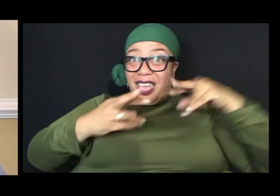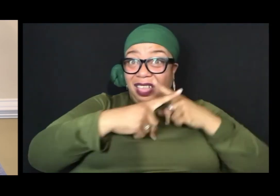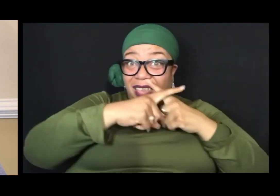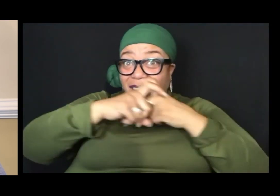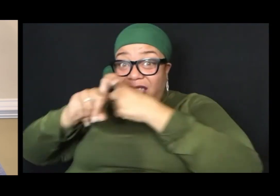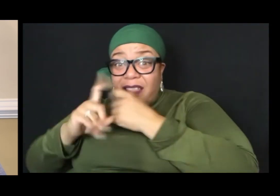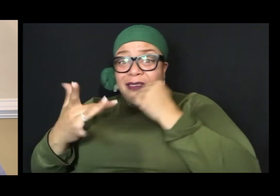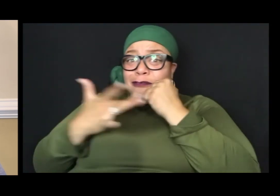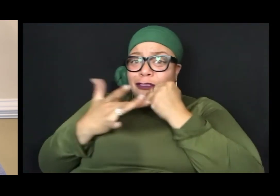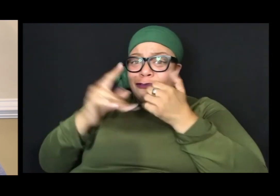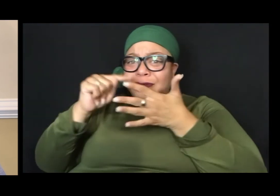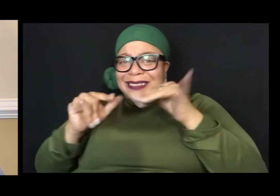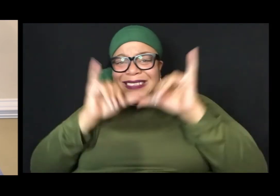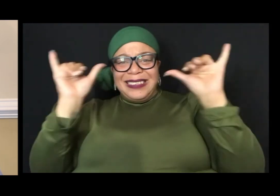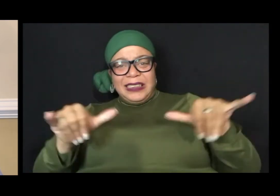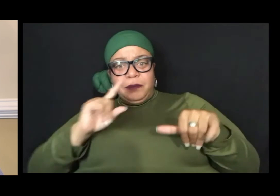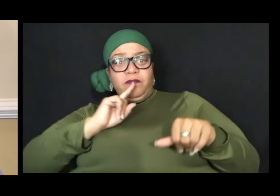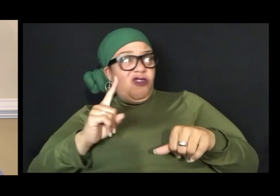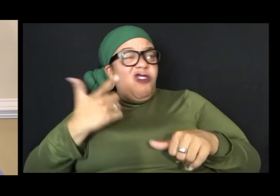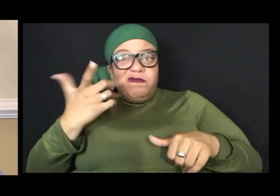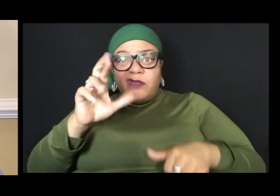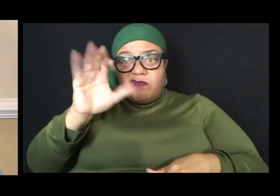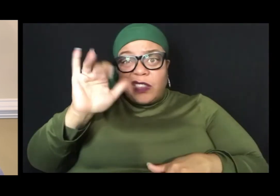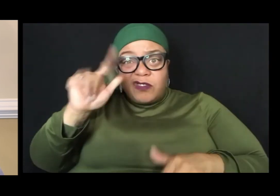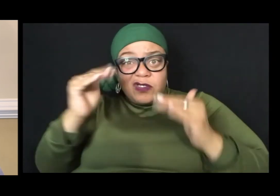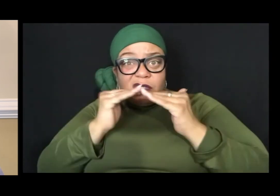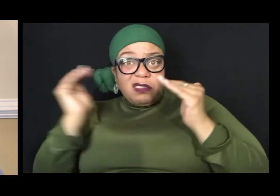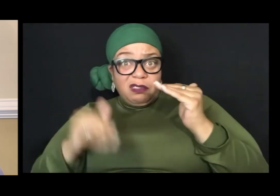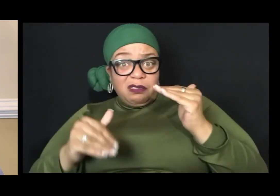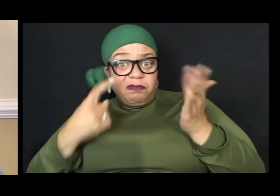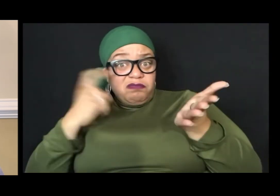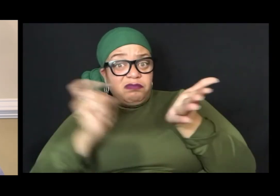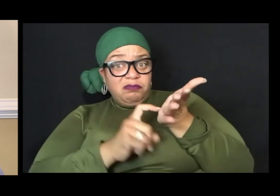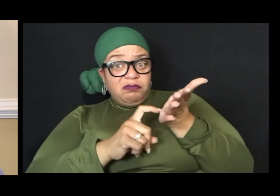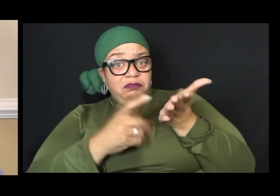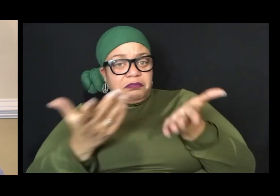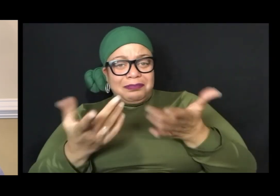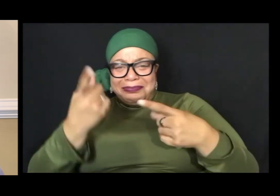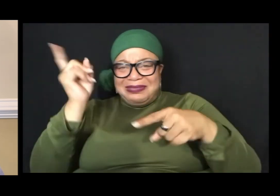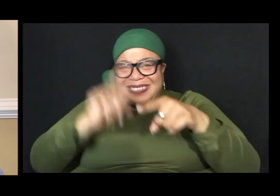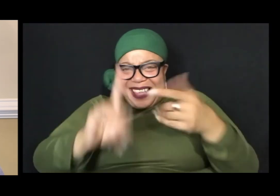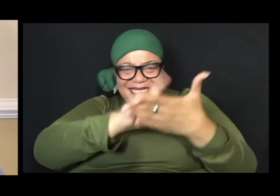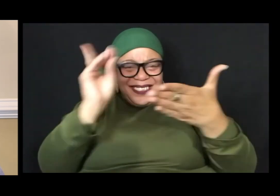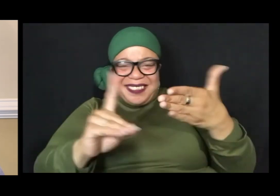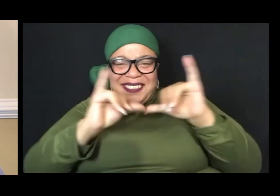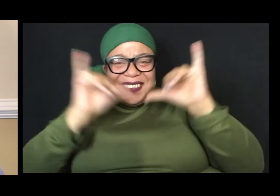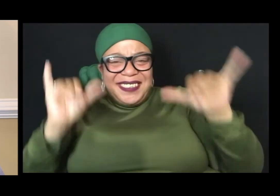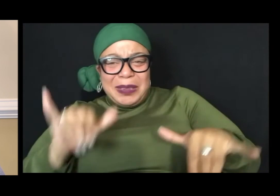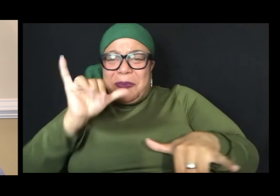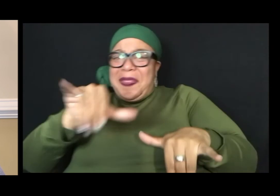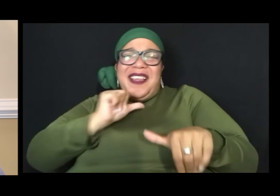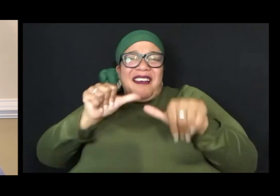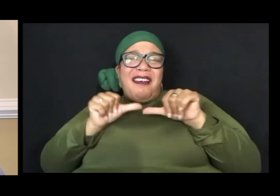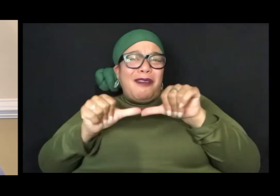are unaware of the racial inequities that exist, they cannot design systems that do not continue to